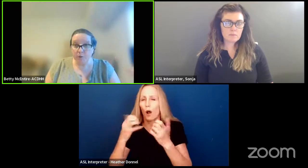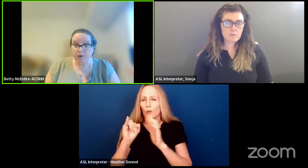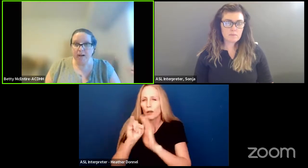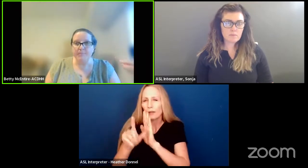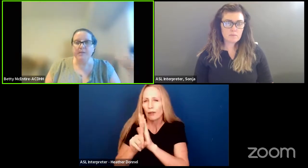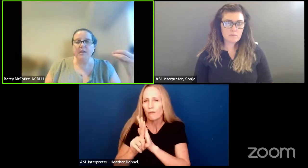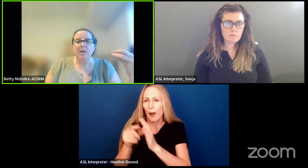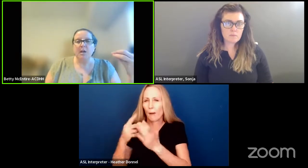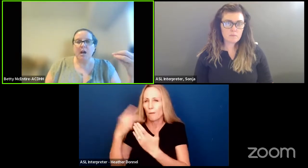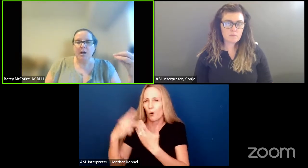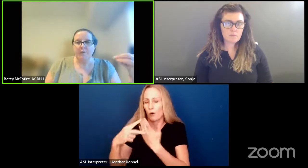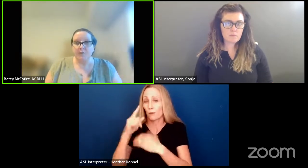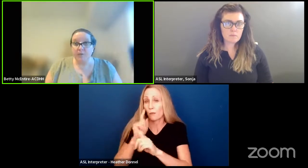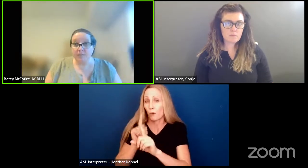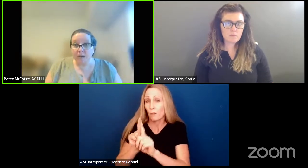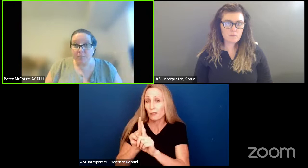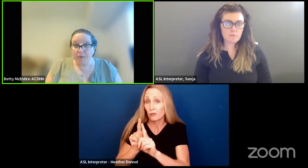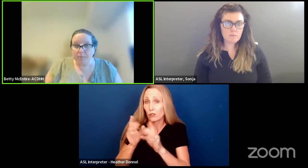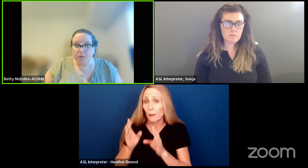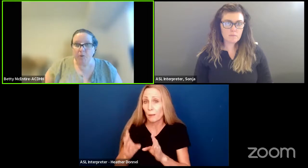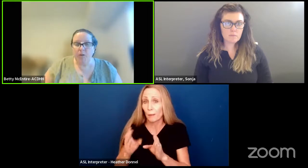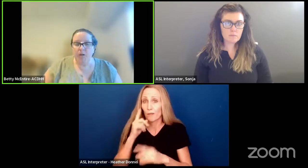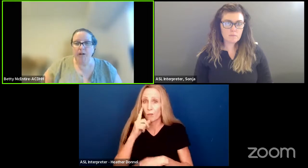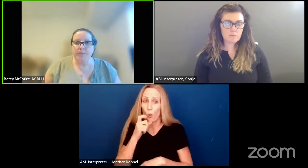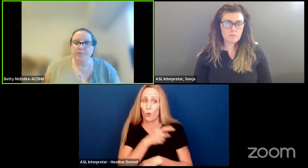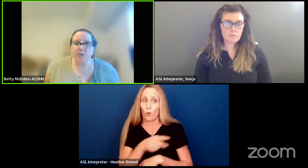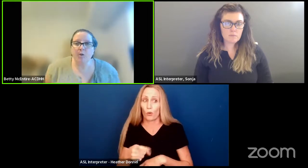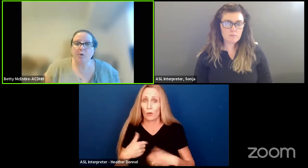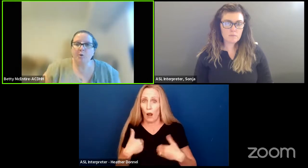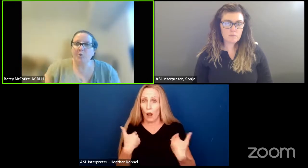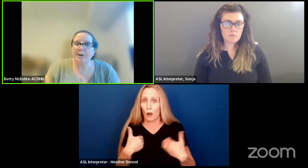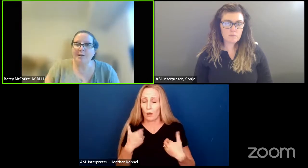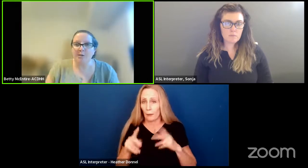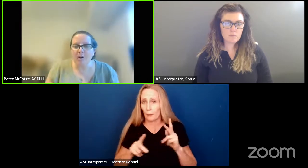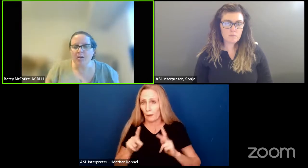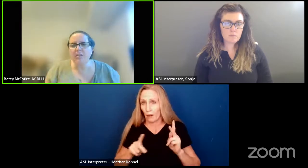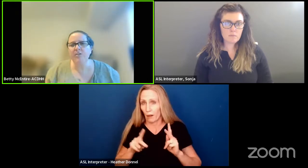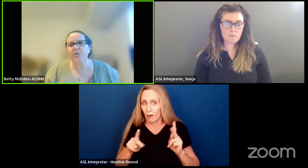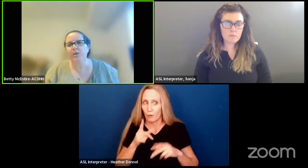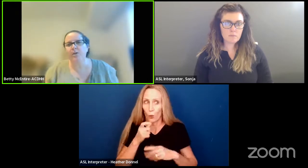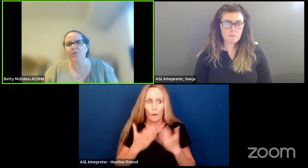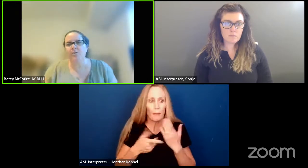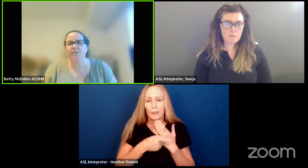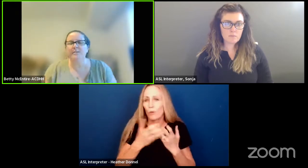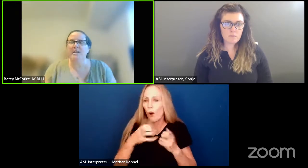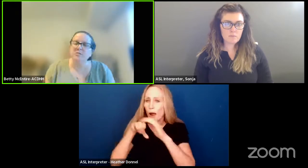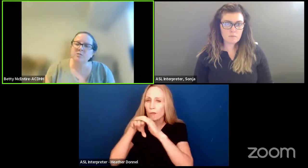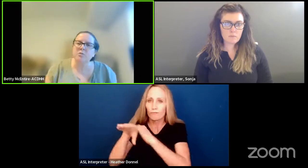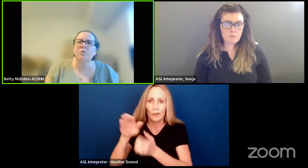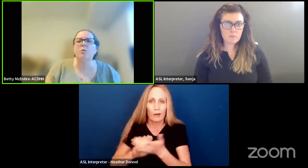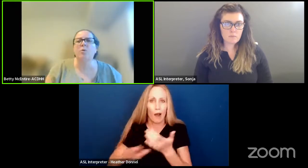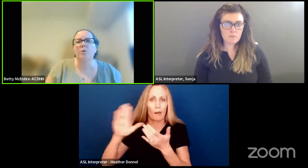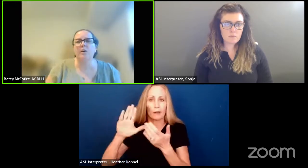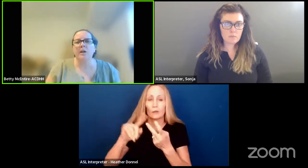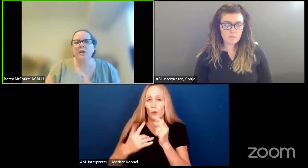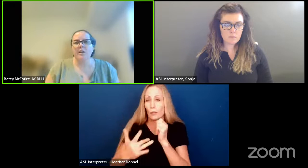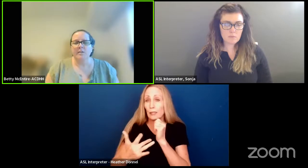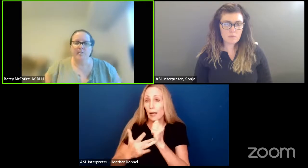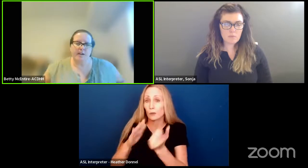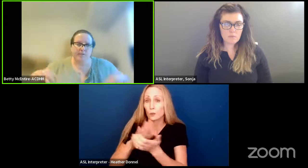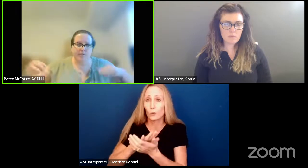mentorship programs for those young people who want to go to college or go to a tech school,